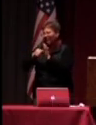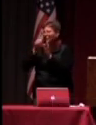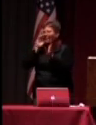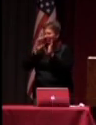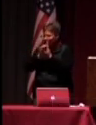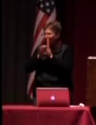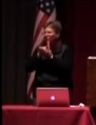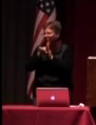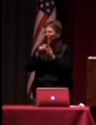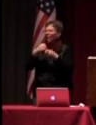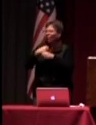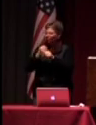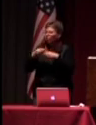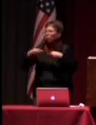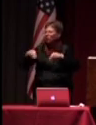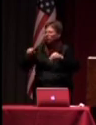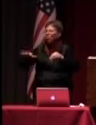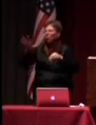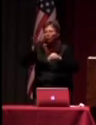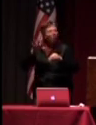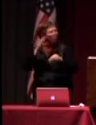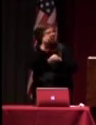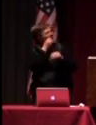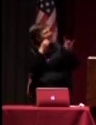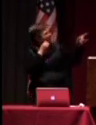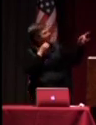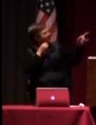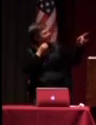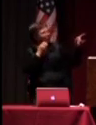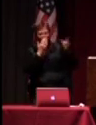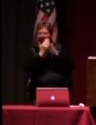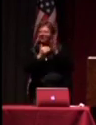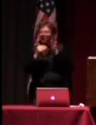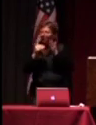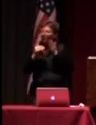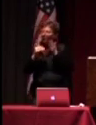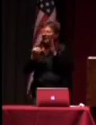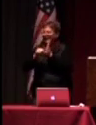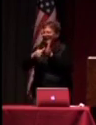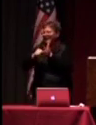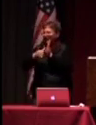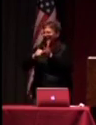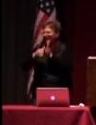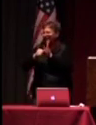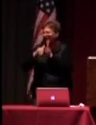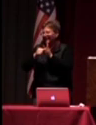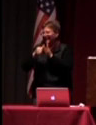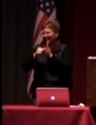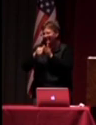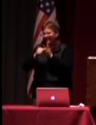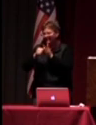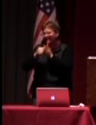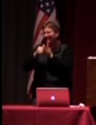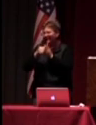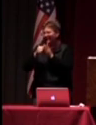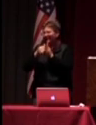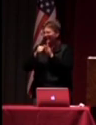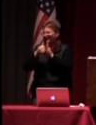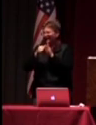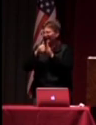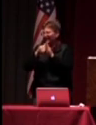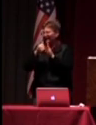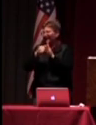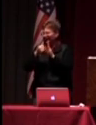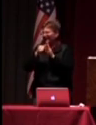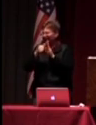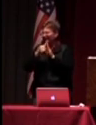produced and sold throughout Europe. You can see a selection here, and you can see quite obviously what it is like to make portraits in an age before the